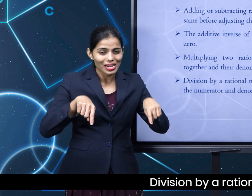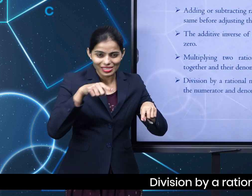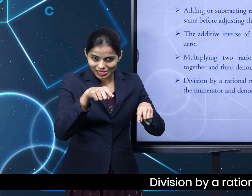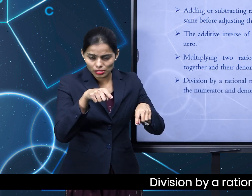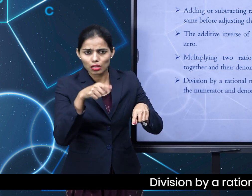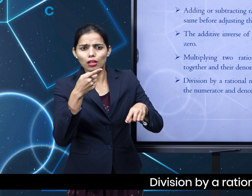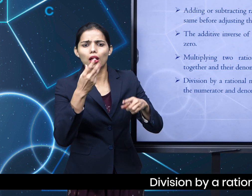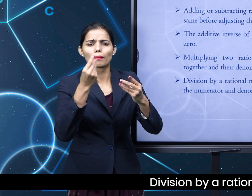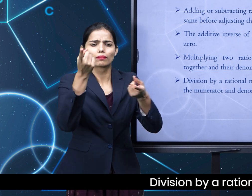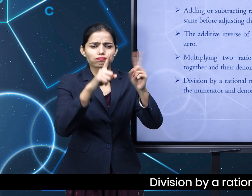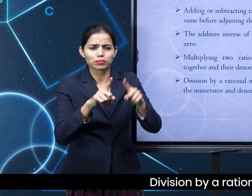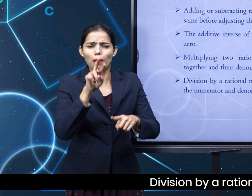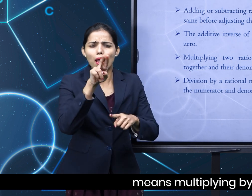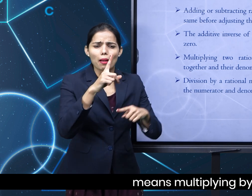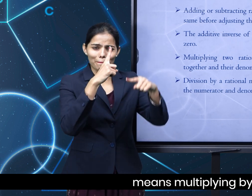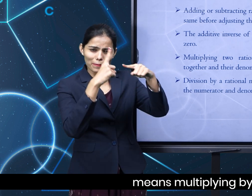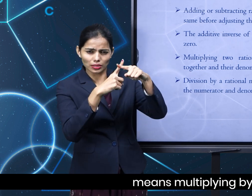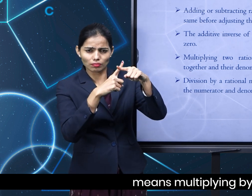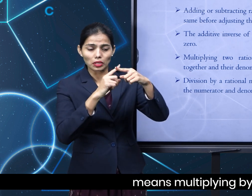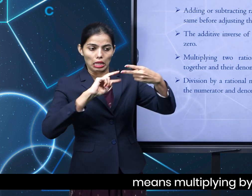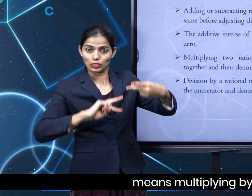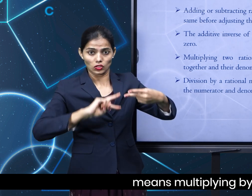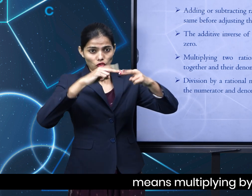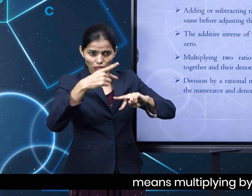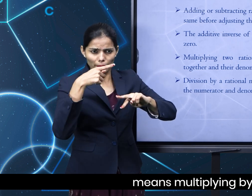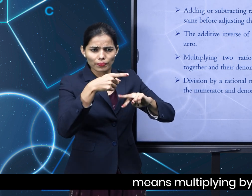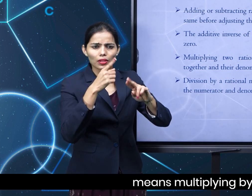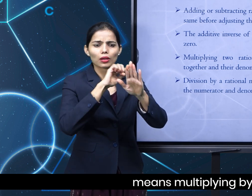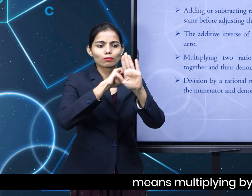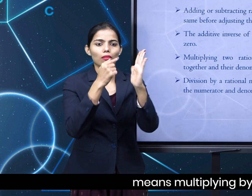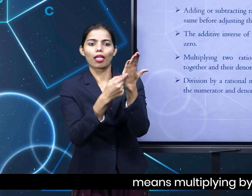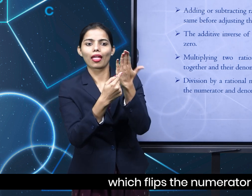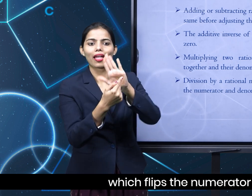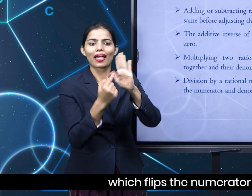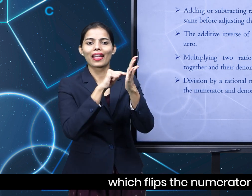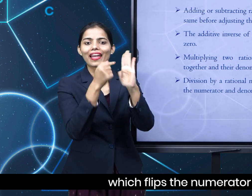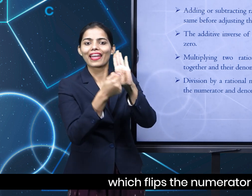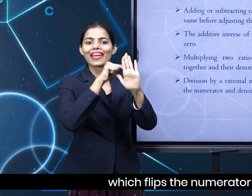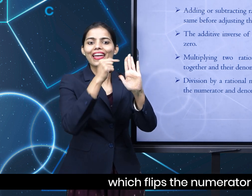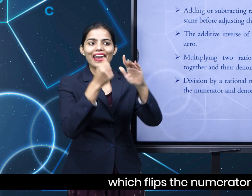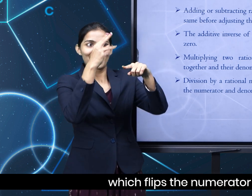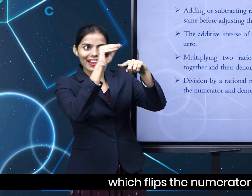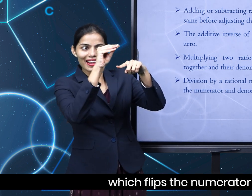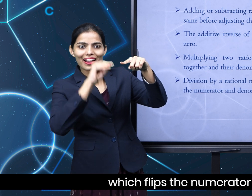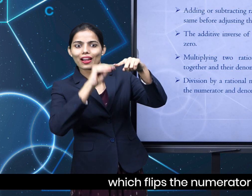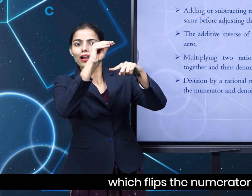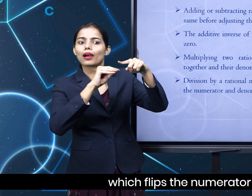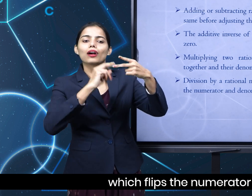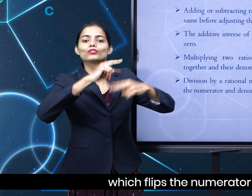Division by a rational number means multiplying by its reciprocal, which flips the numerator and